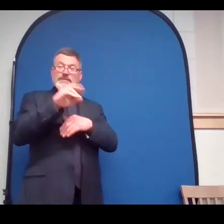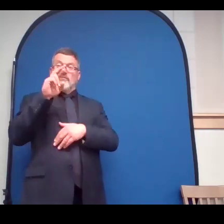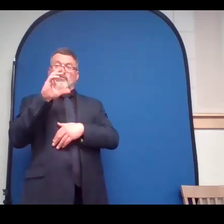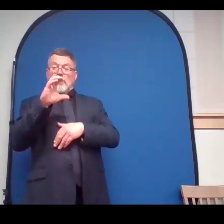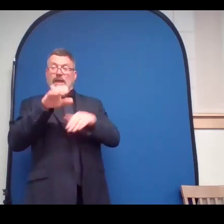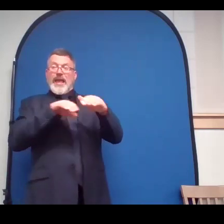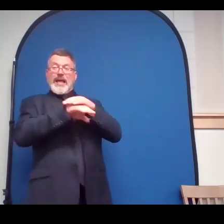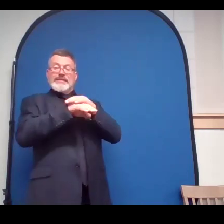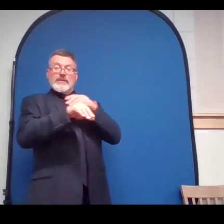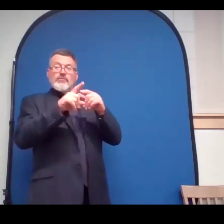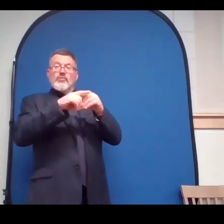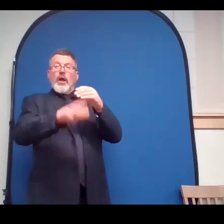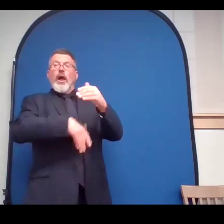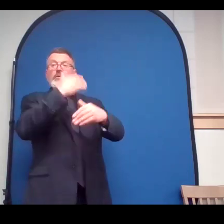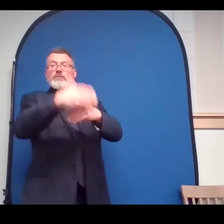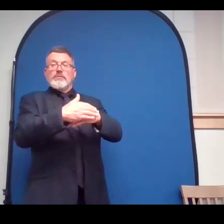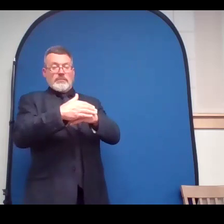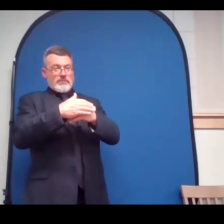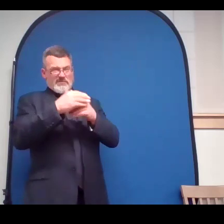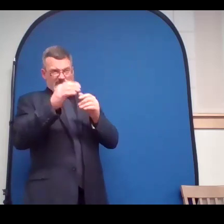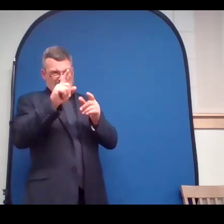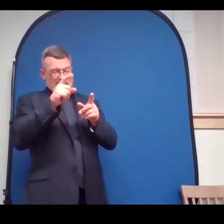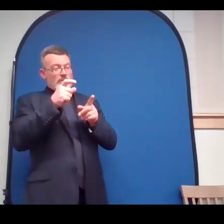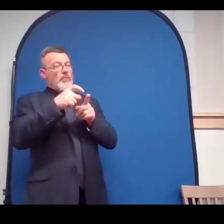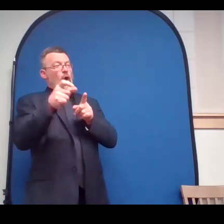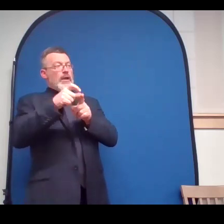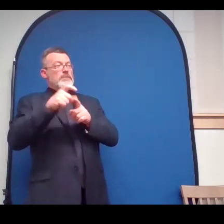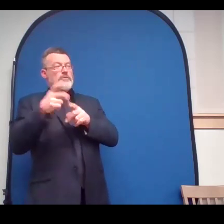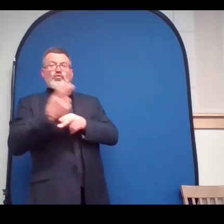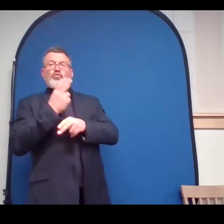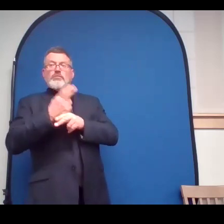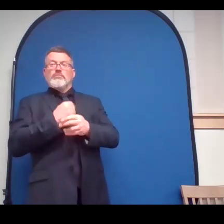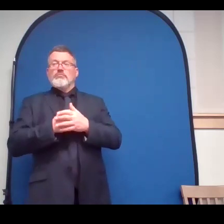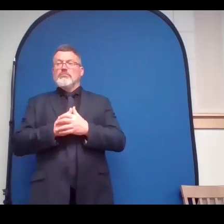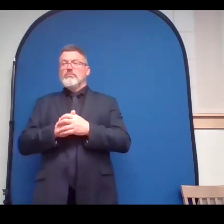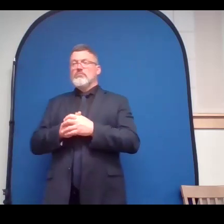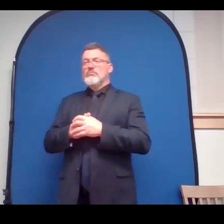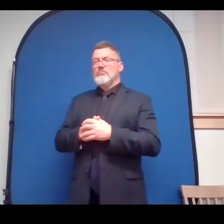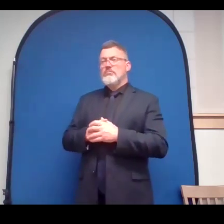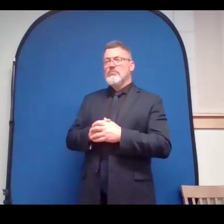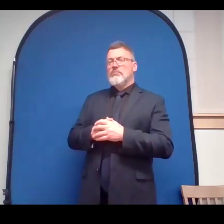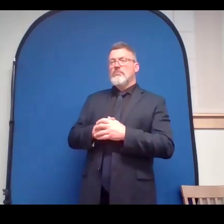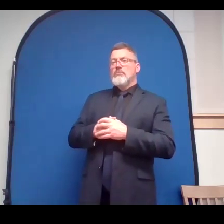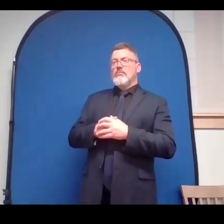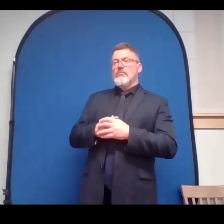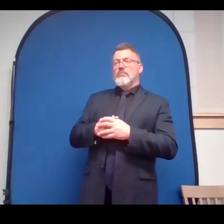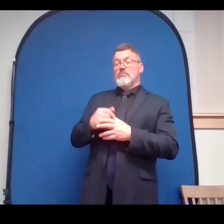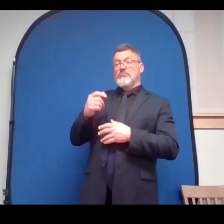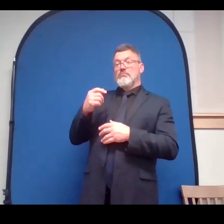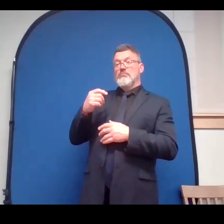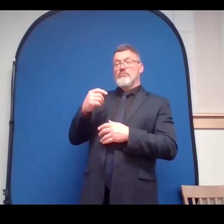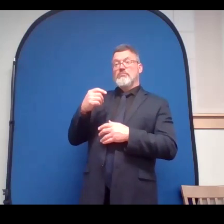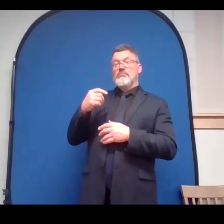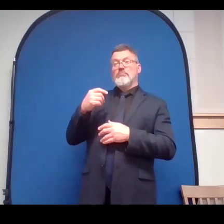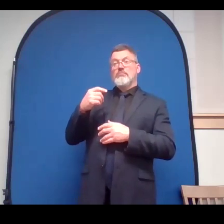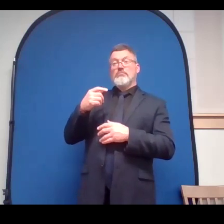Used firearms? Well, understanding that he was, that ultimately, because of the vault, and everybody